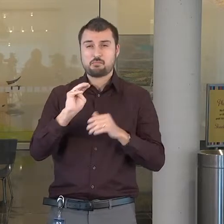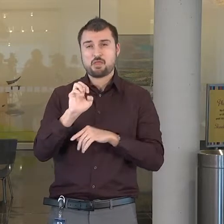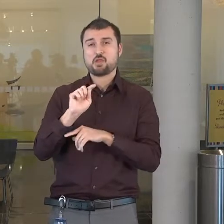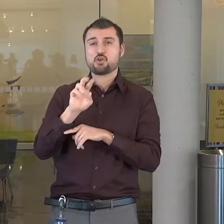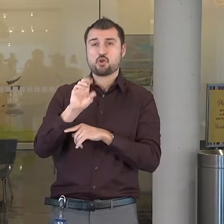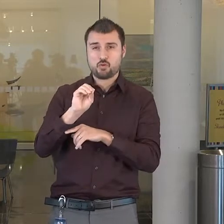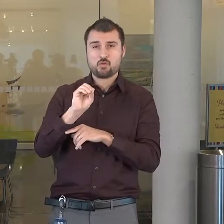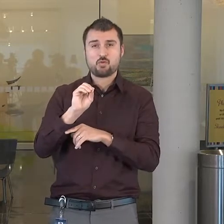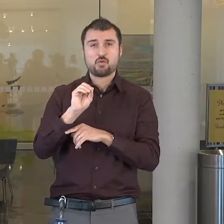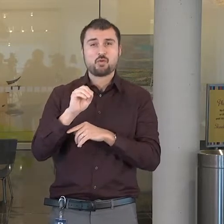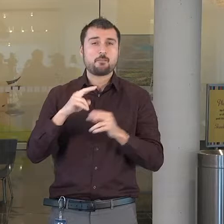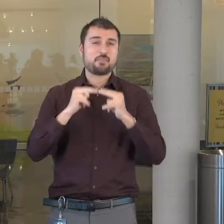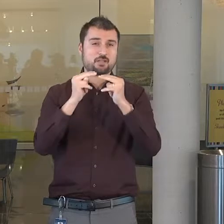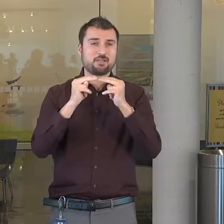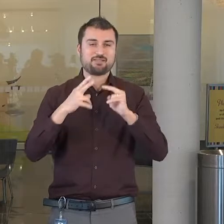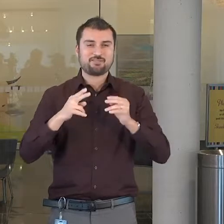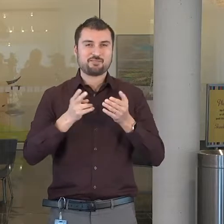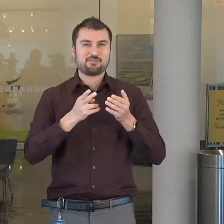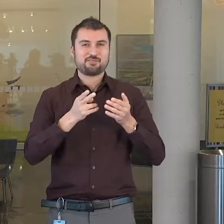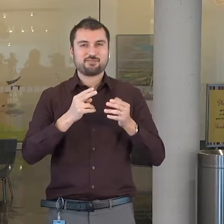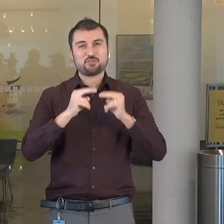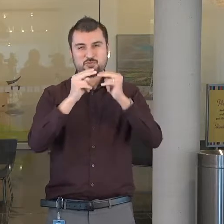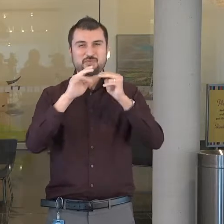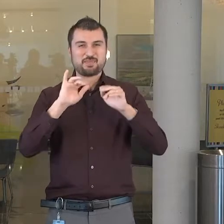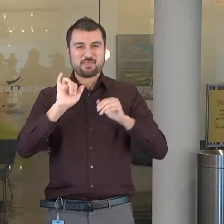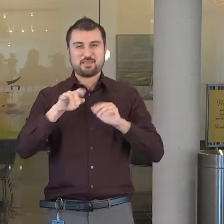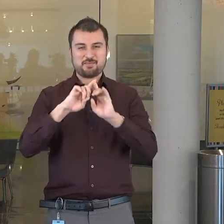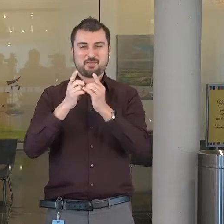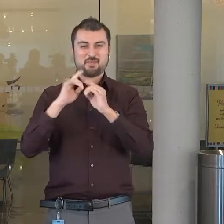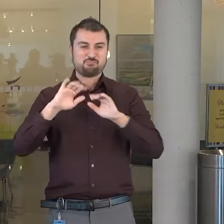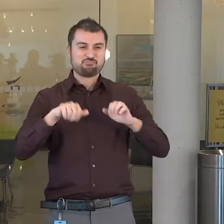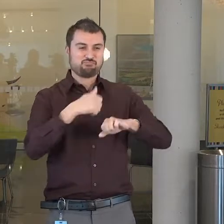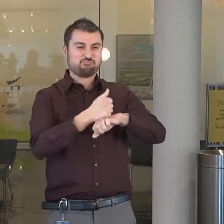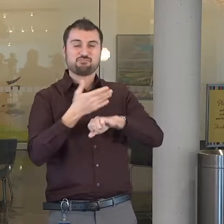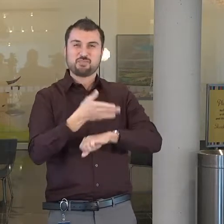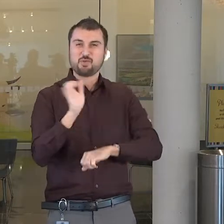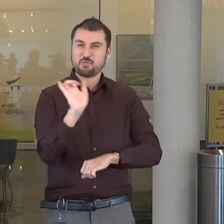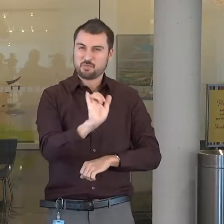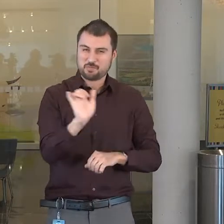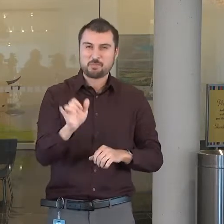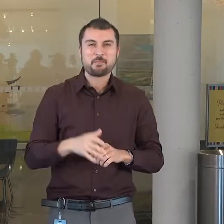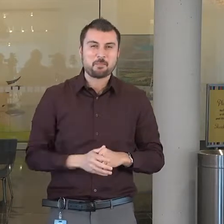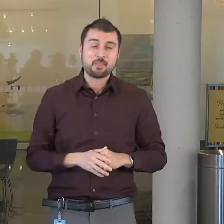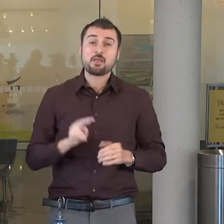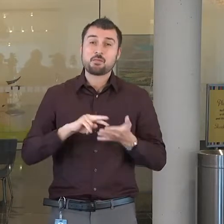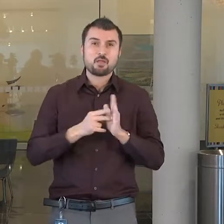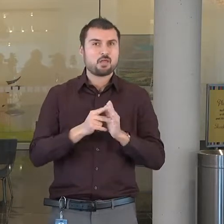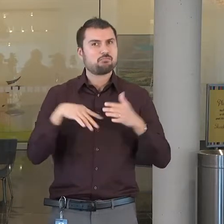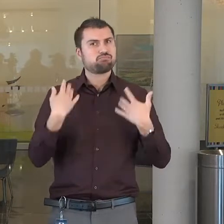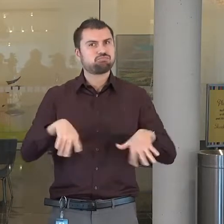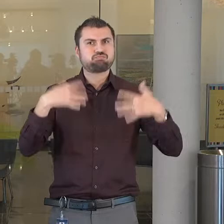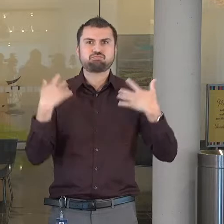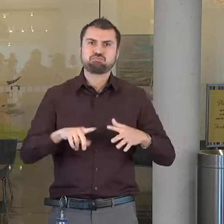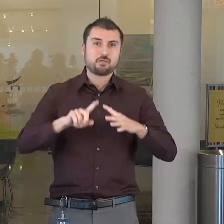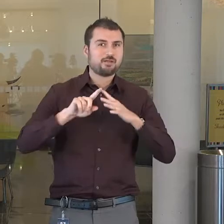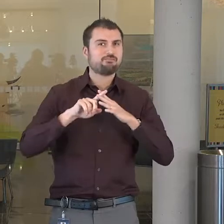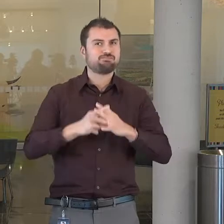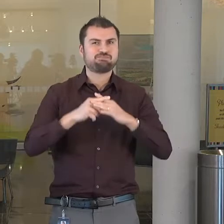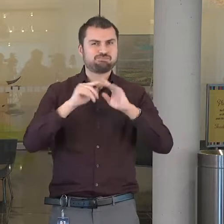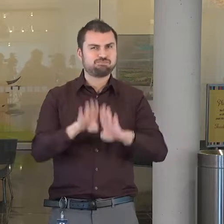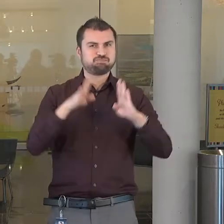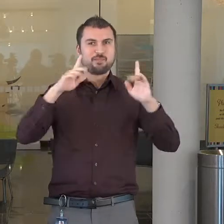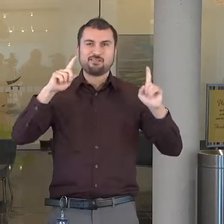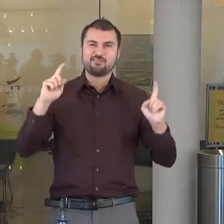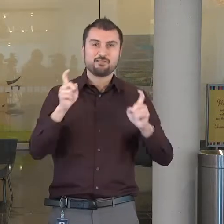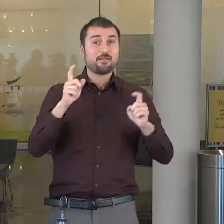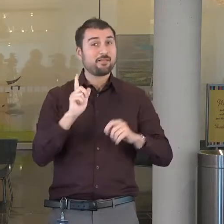Building and Construction Department will be housed there as well. So it'll be a grand opening celebration will be planned for later this spring,